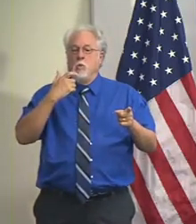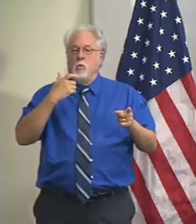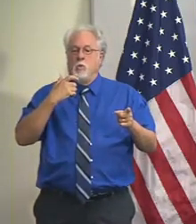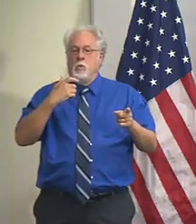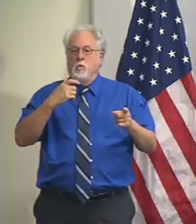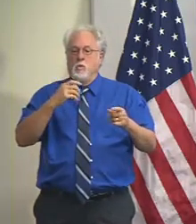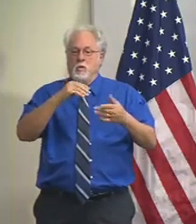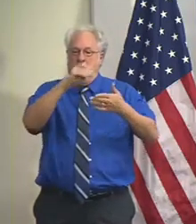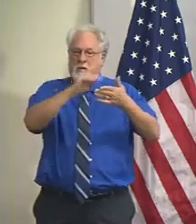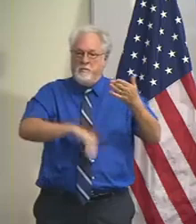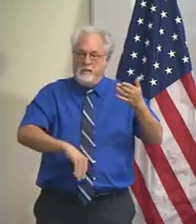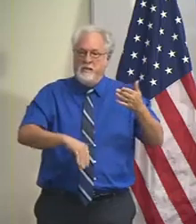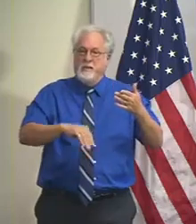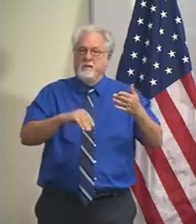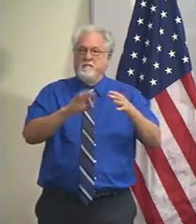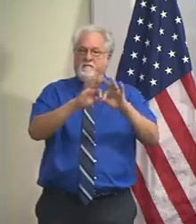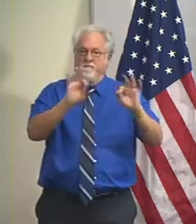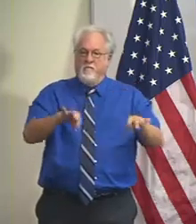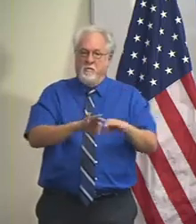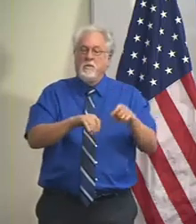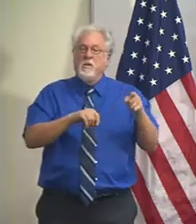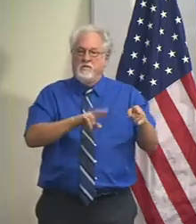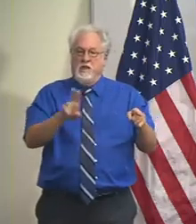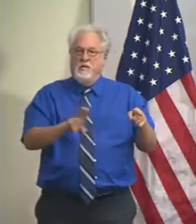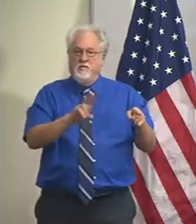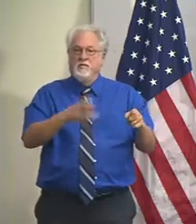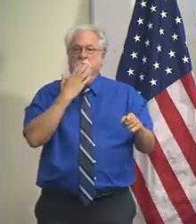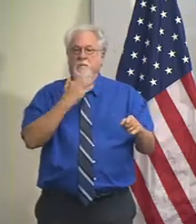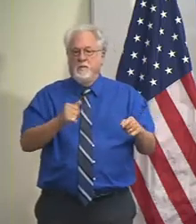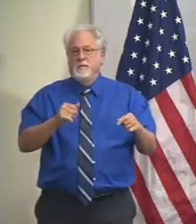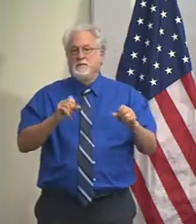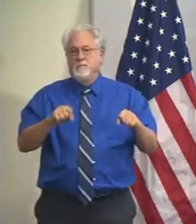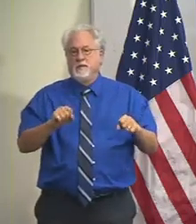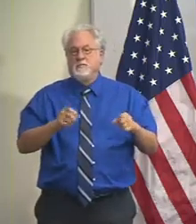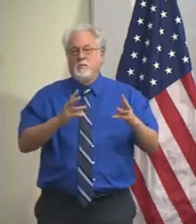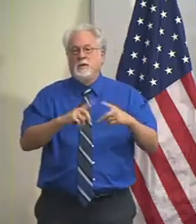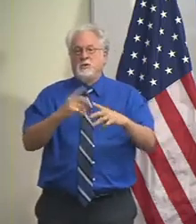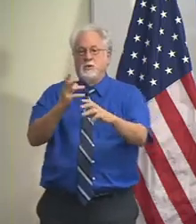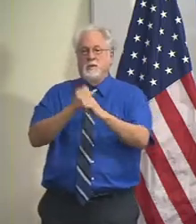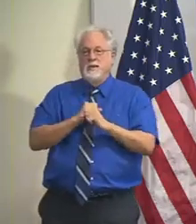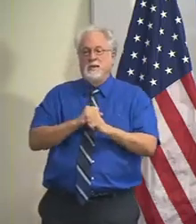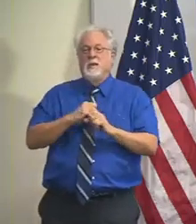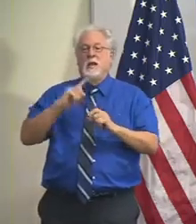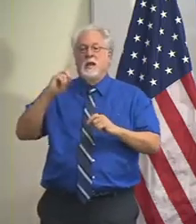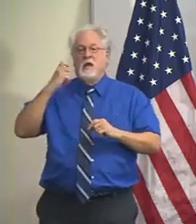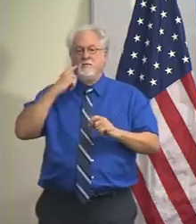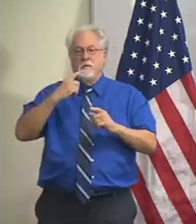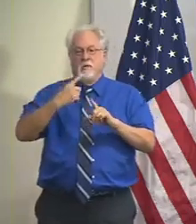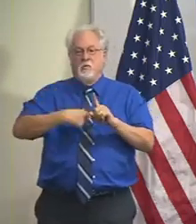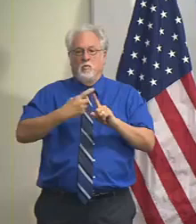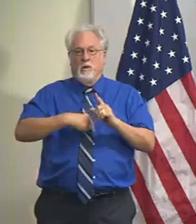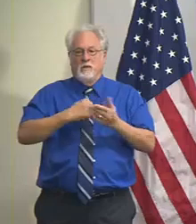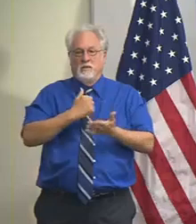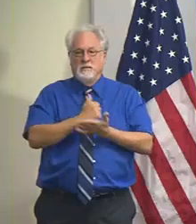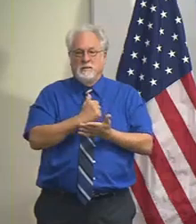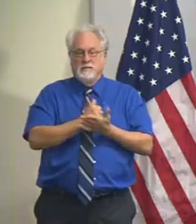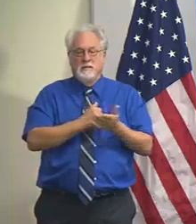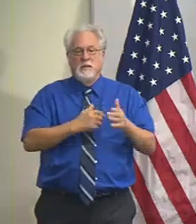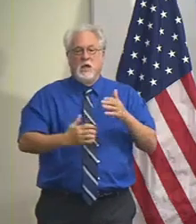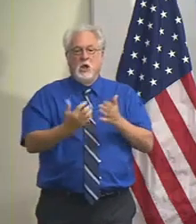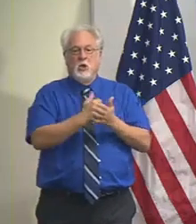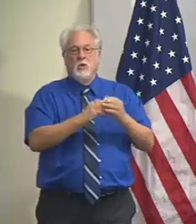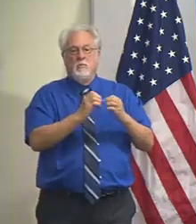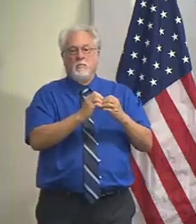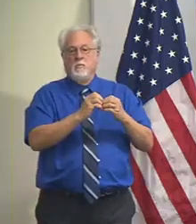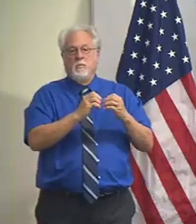that complete a declaration saying that they have used best efforts to obtain government rental assistance, that they earn no more than